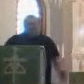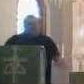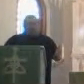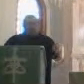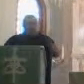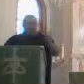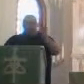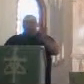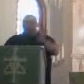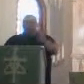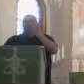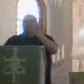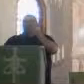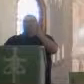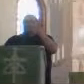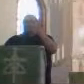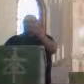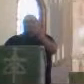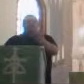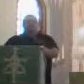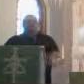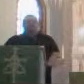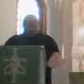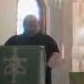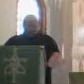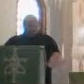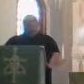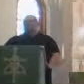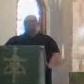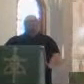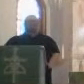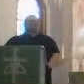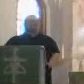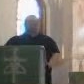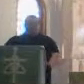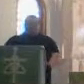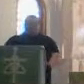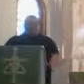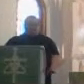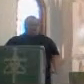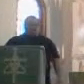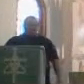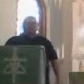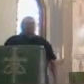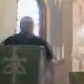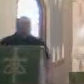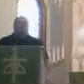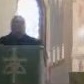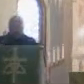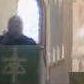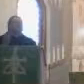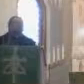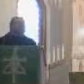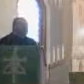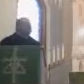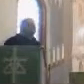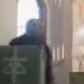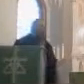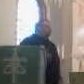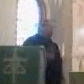And the hope, too, that we know, we remember that Jesus knows exactly what we're going through. He knows the journey is too